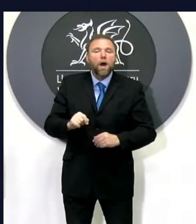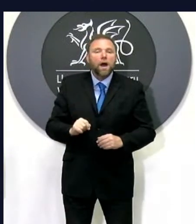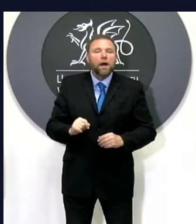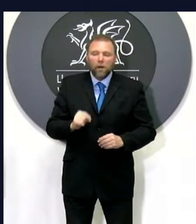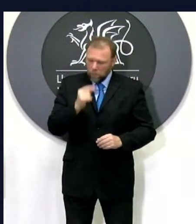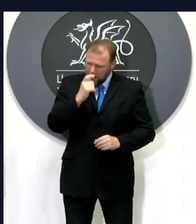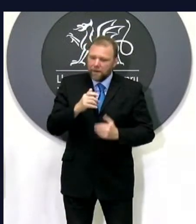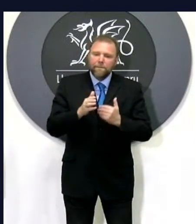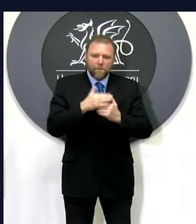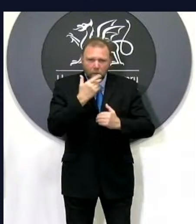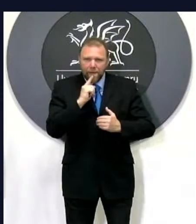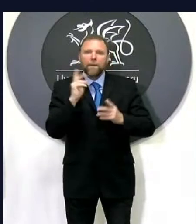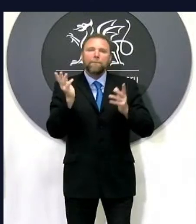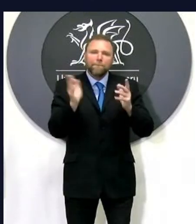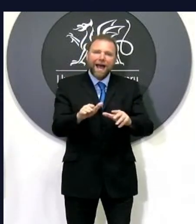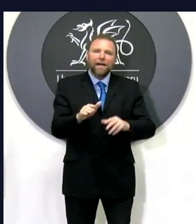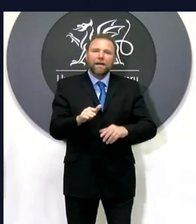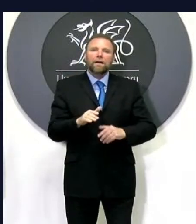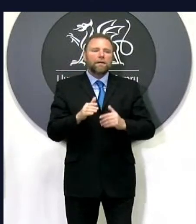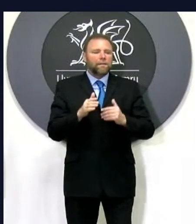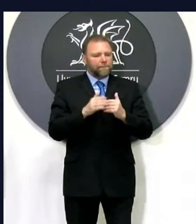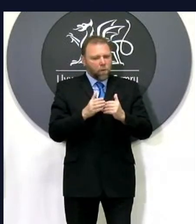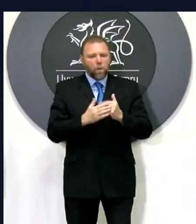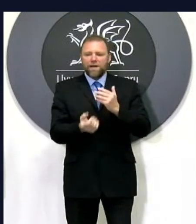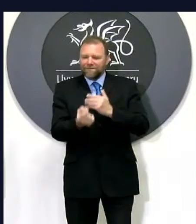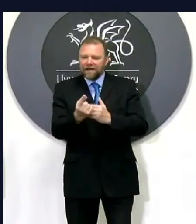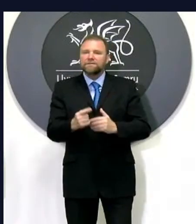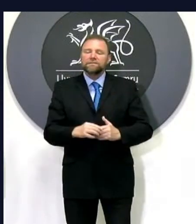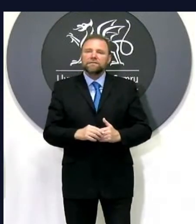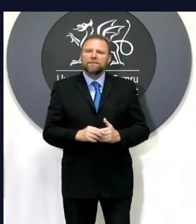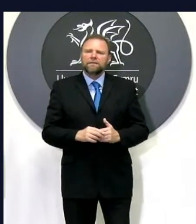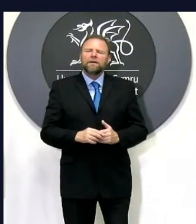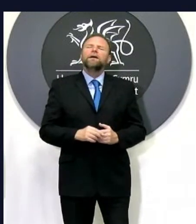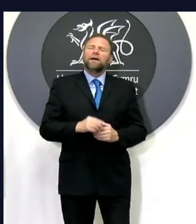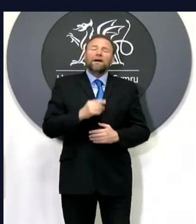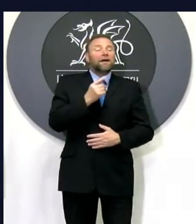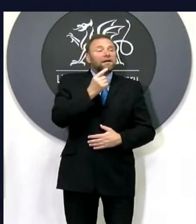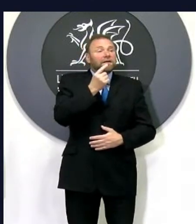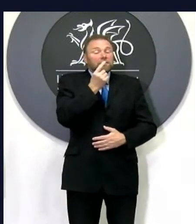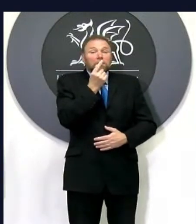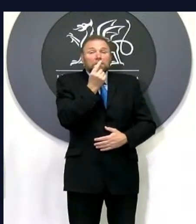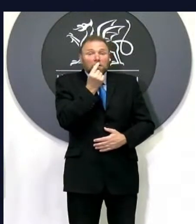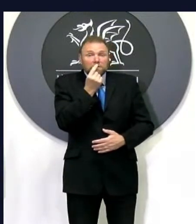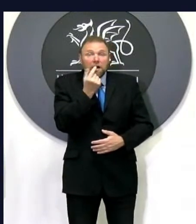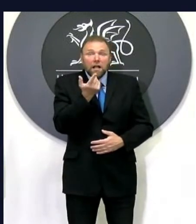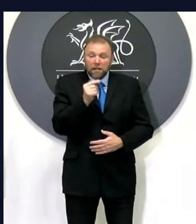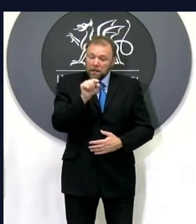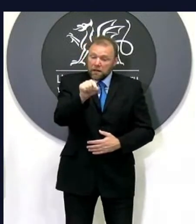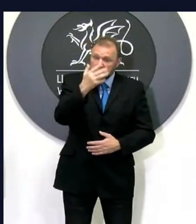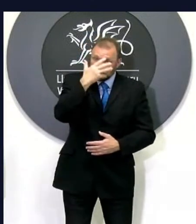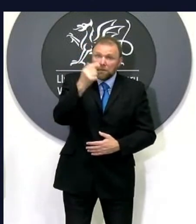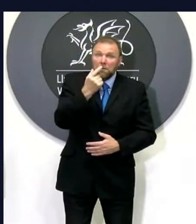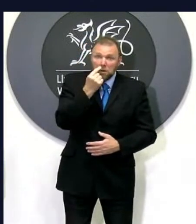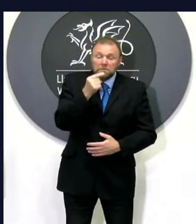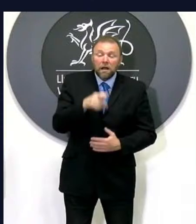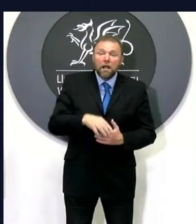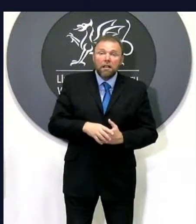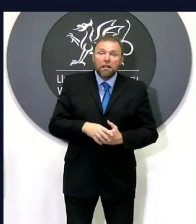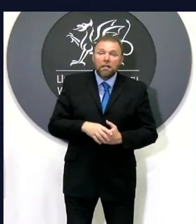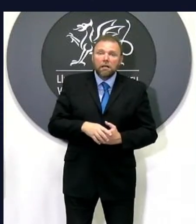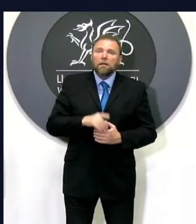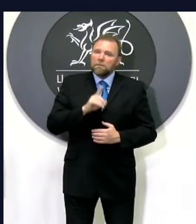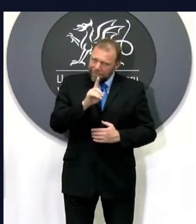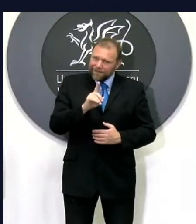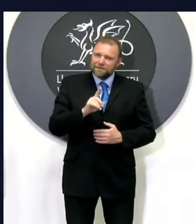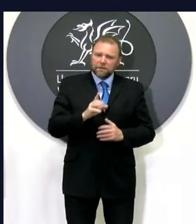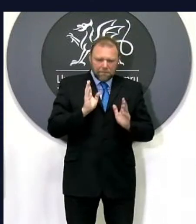people back into more events of that sort. And that is a possibility for this summer, provided we do